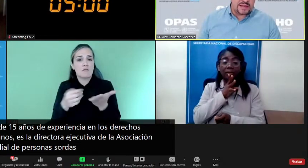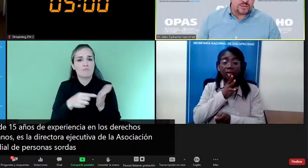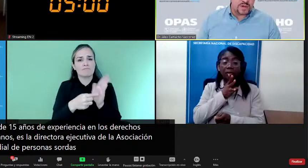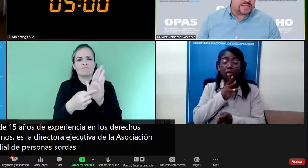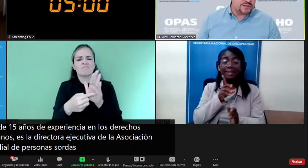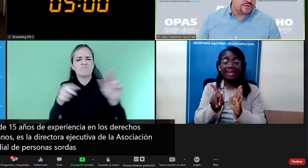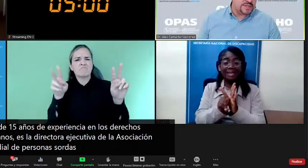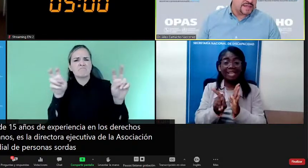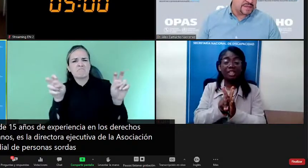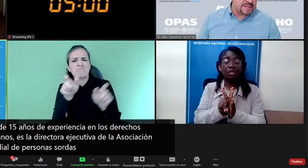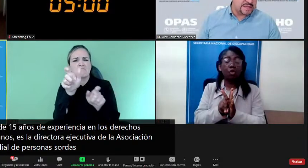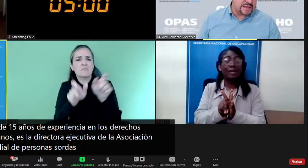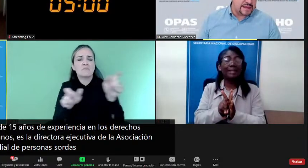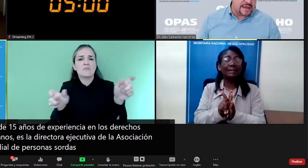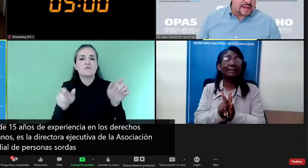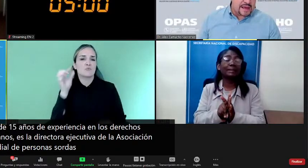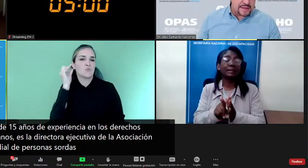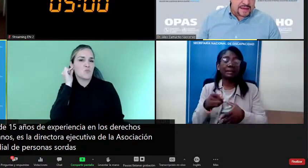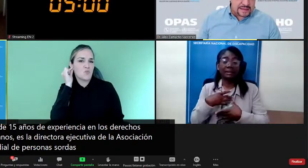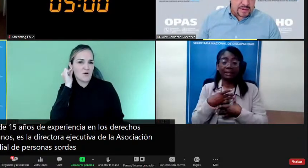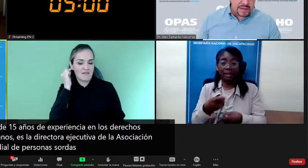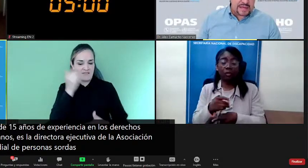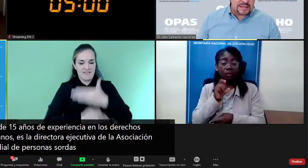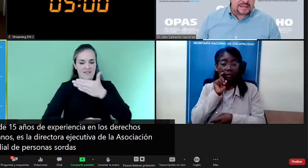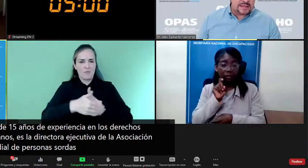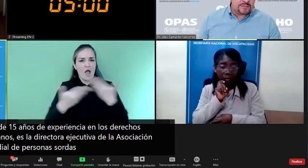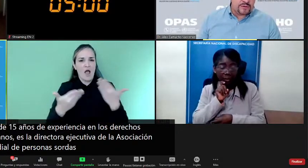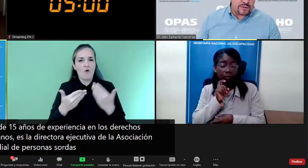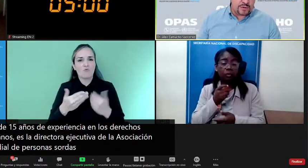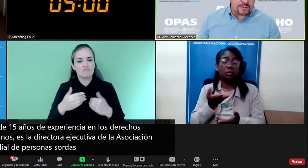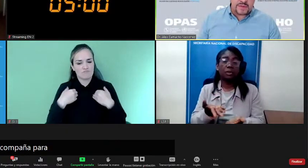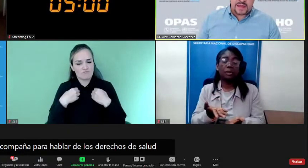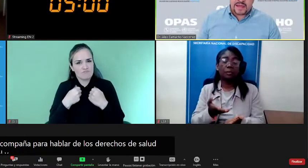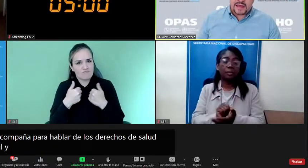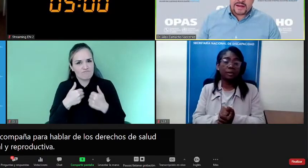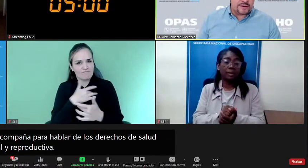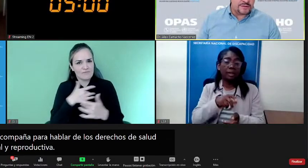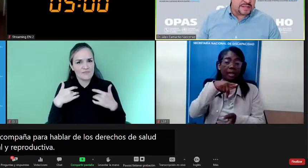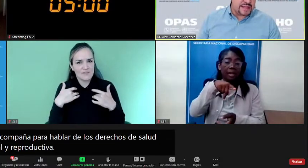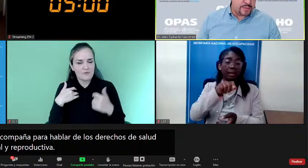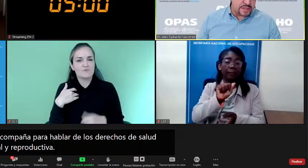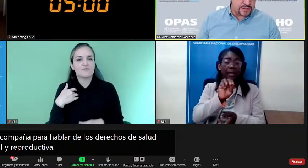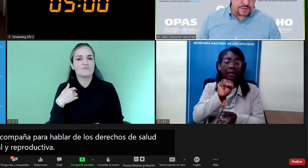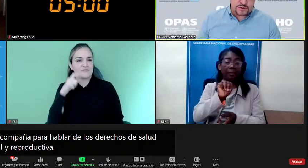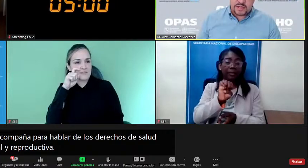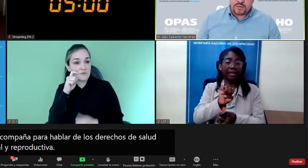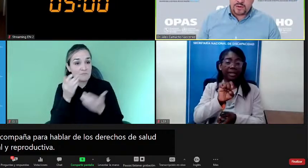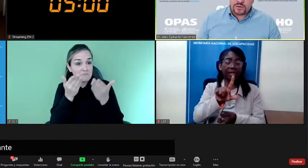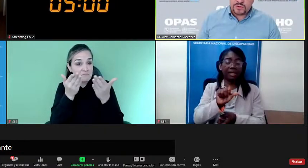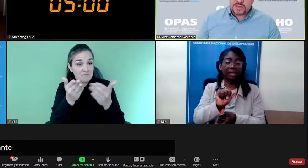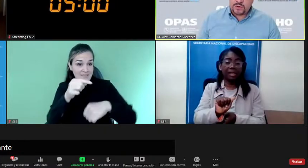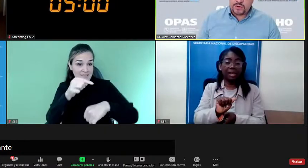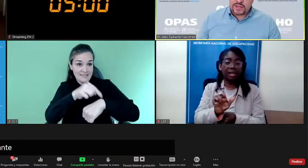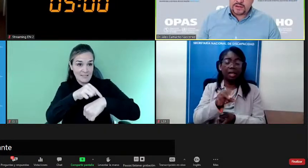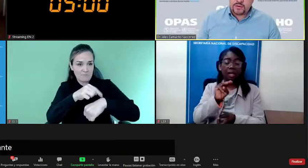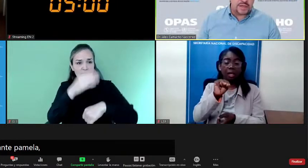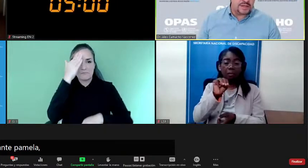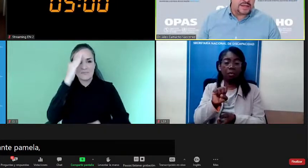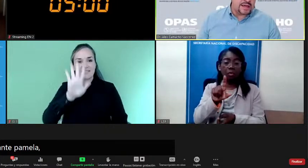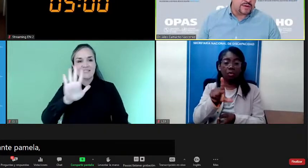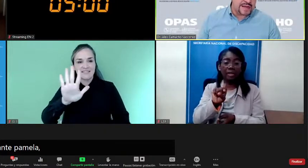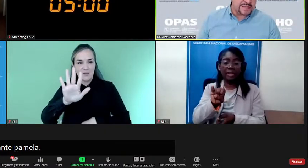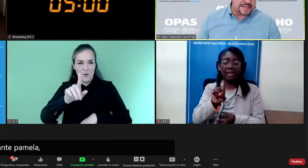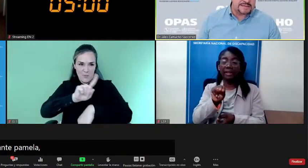to talk about sexual reproductive health rights of women with disabilities we